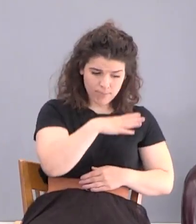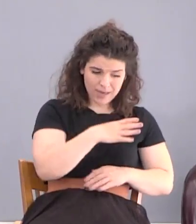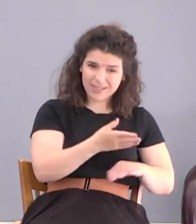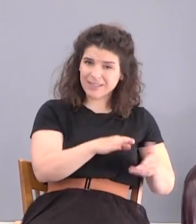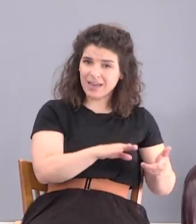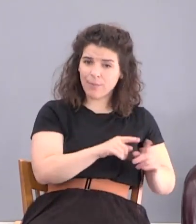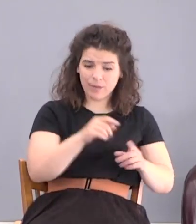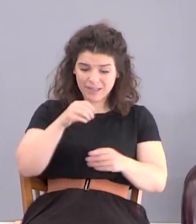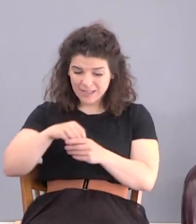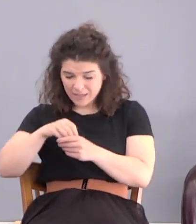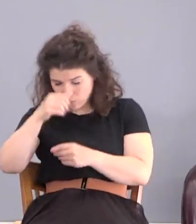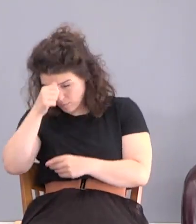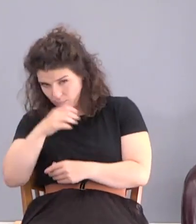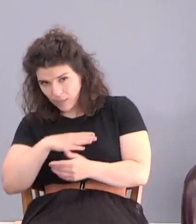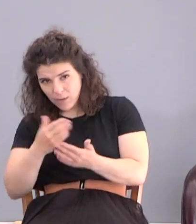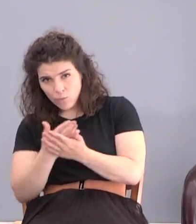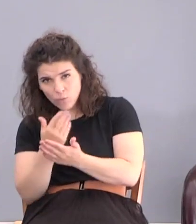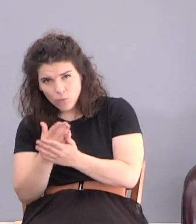inward man renewed?